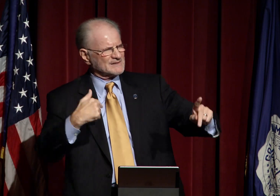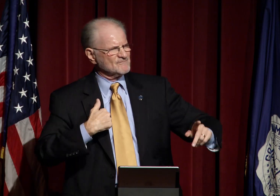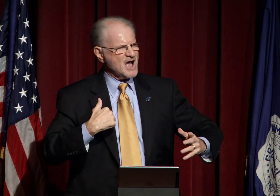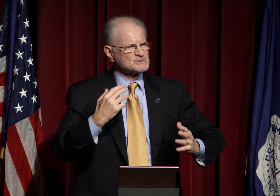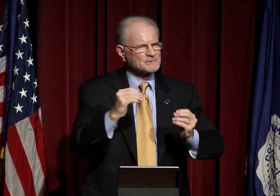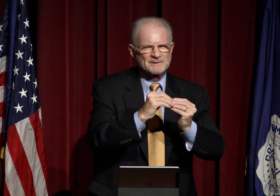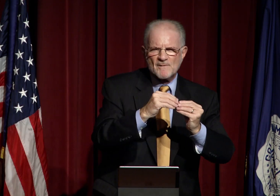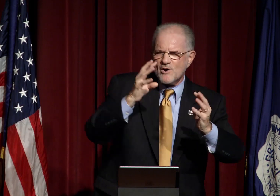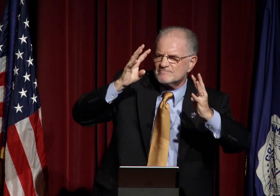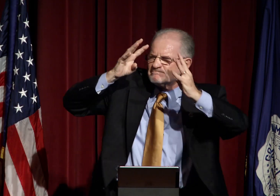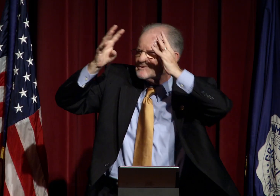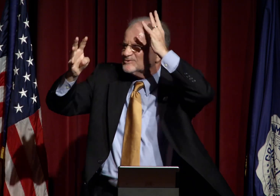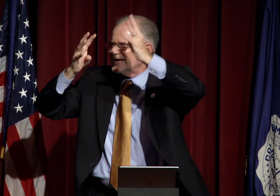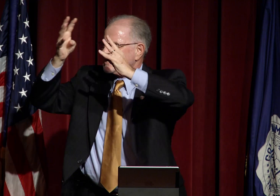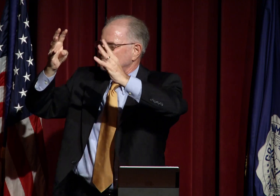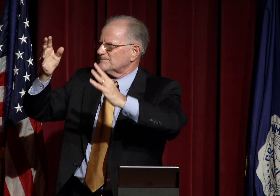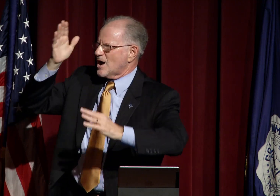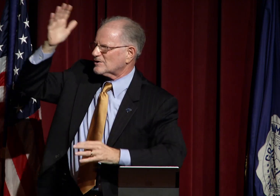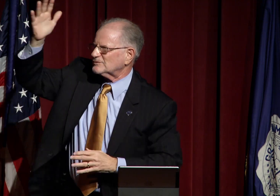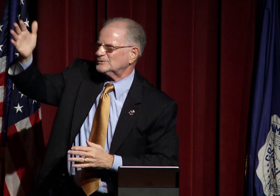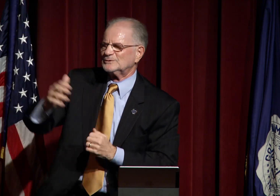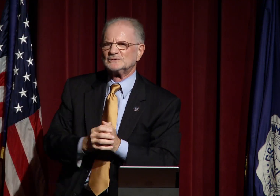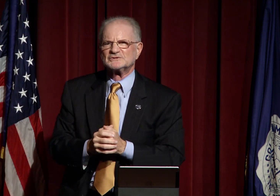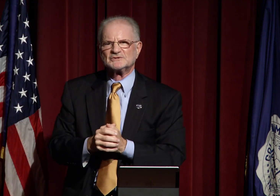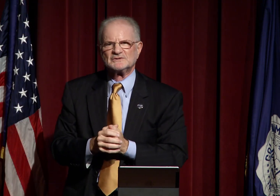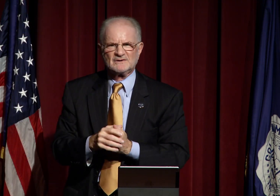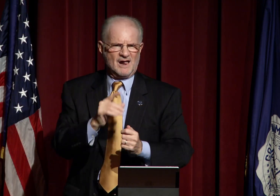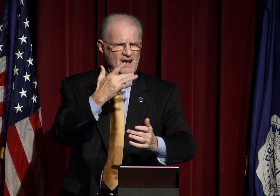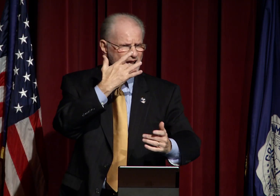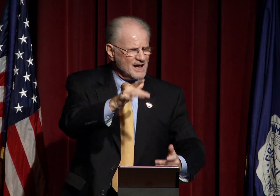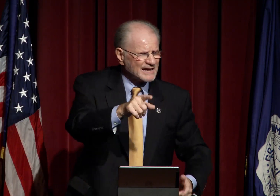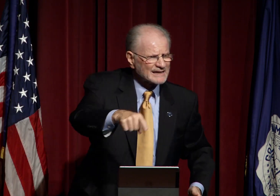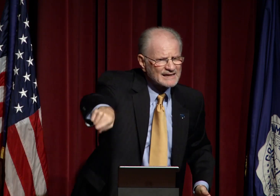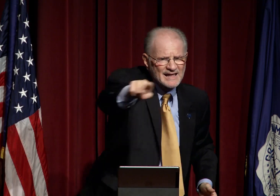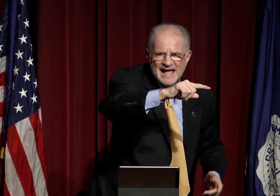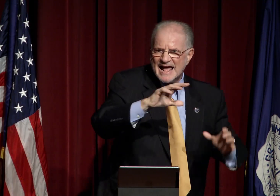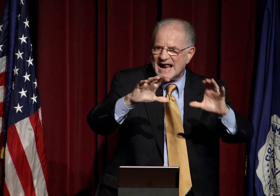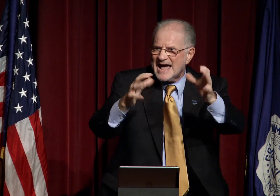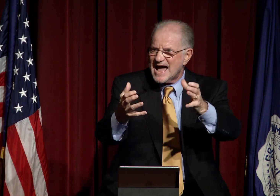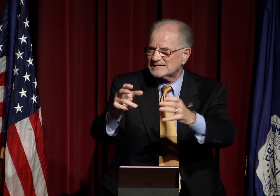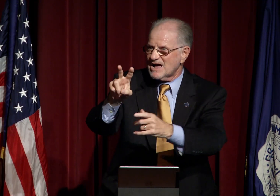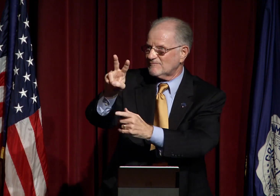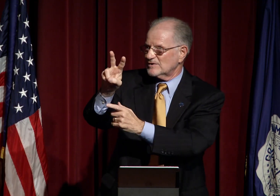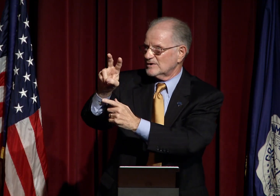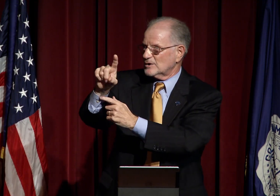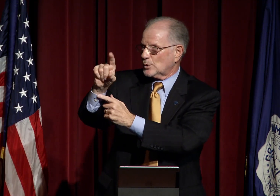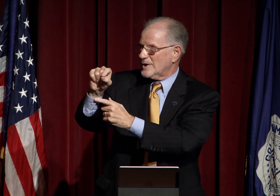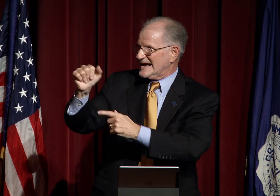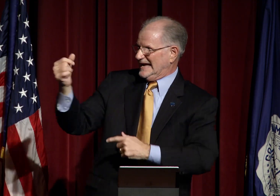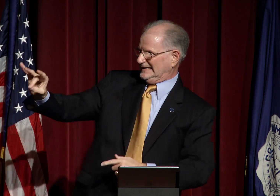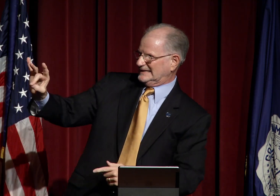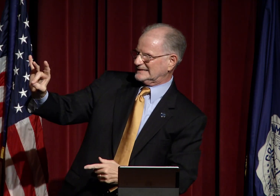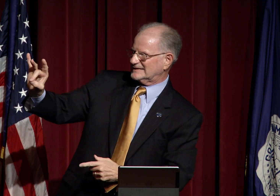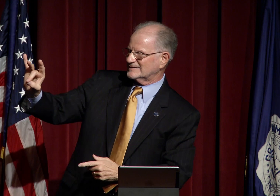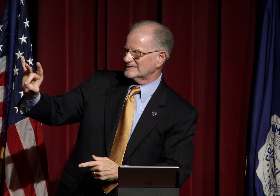potentials. And this is not merely about the financial possibilities, but about ways to innovate for our future. You, the class